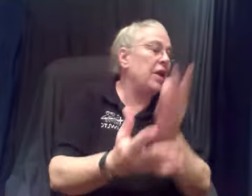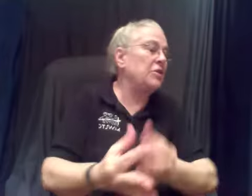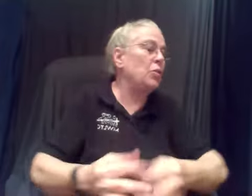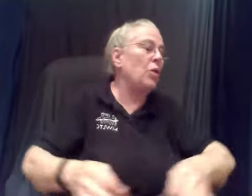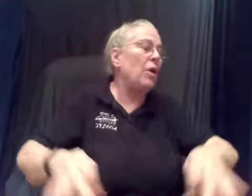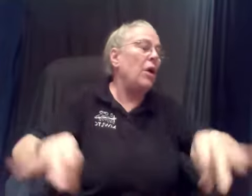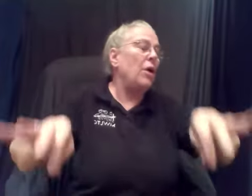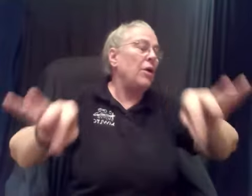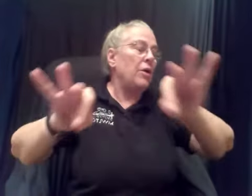worth.